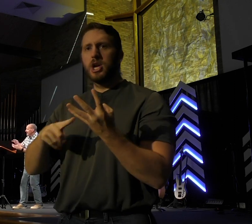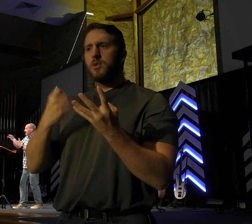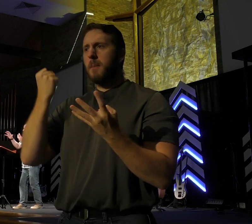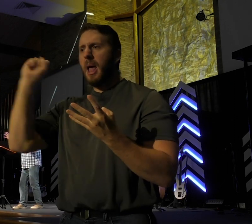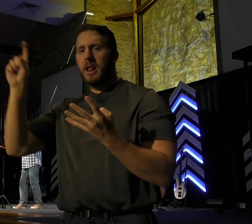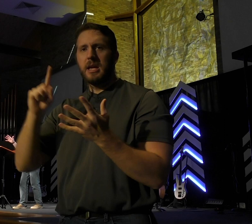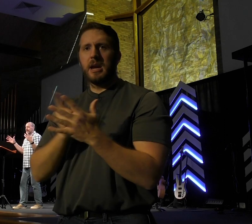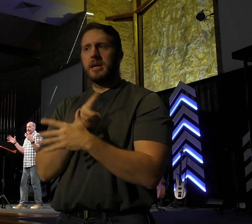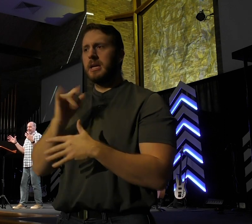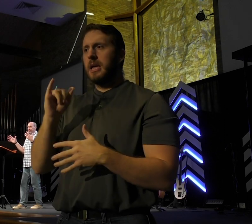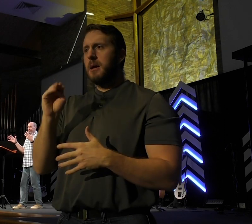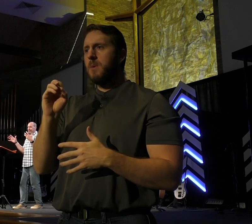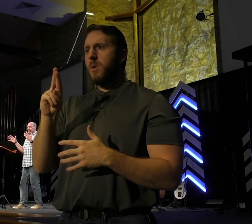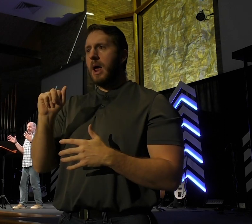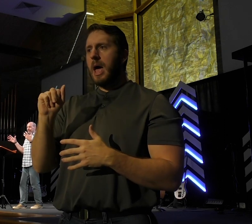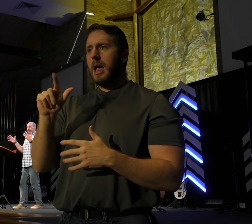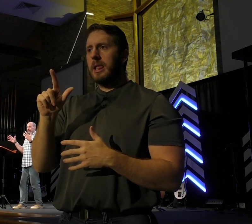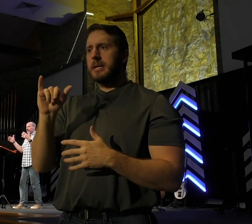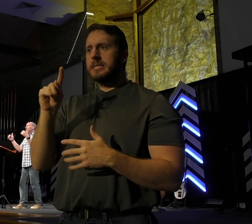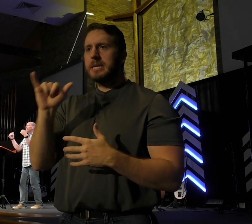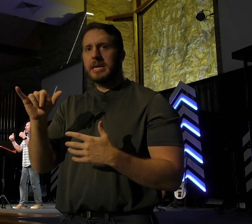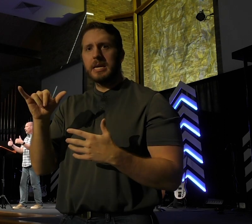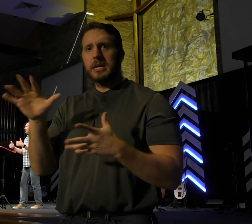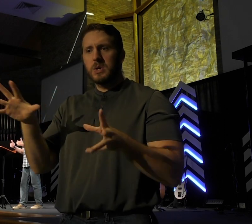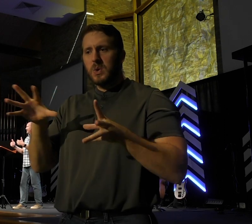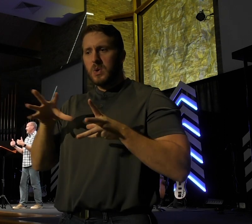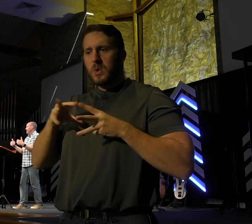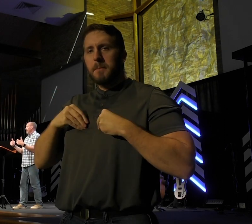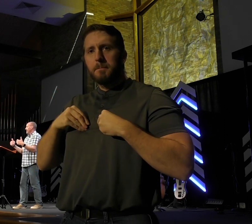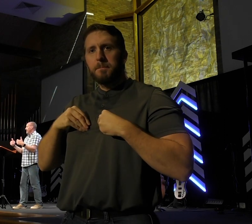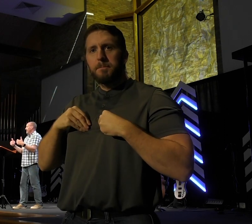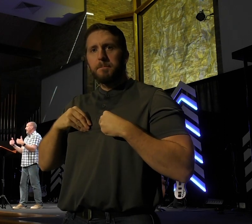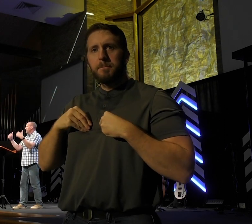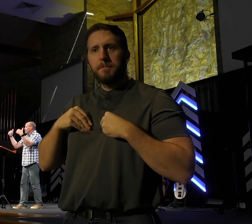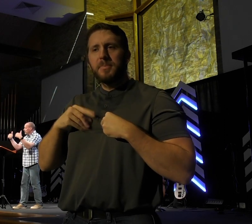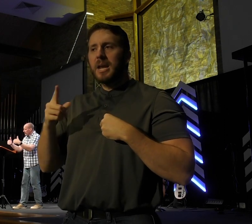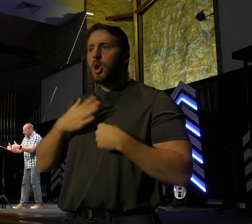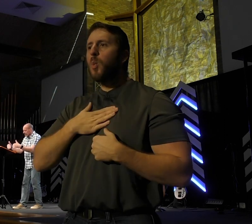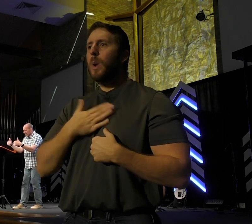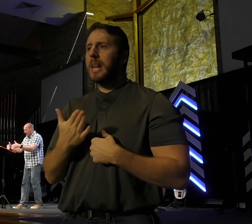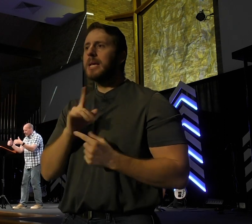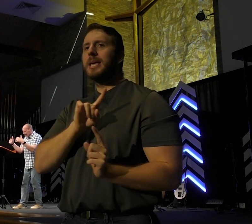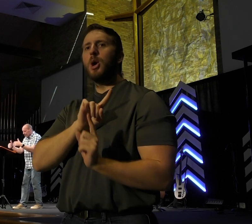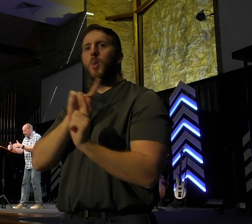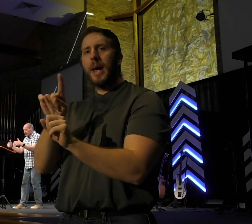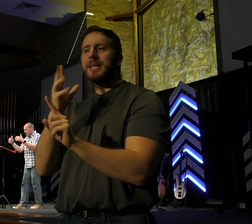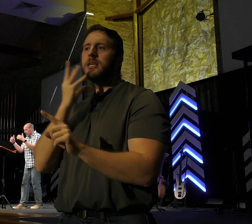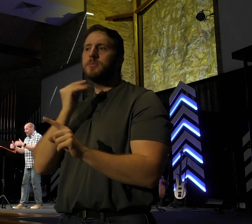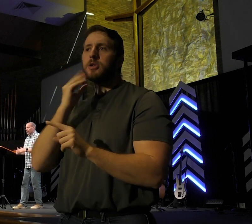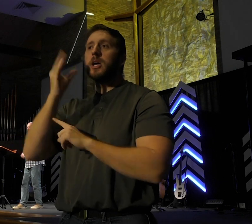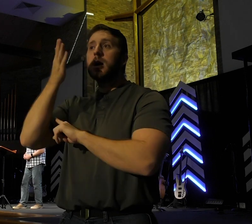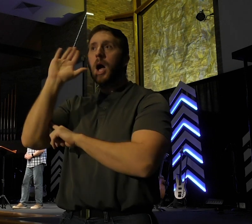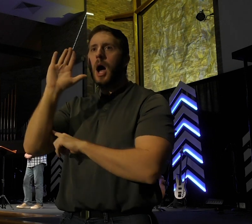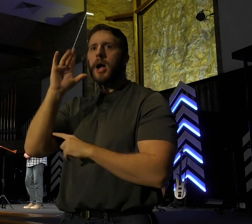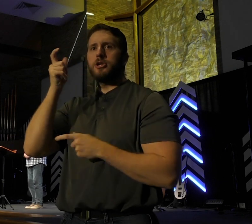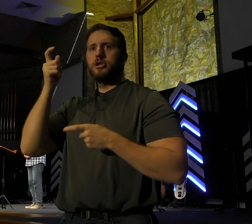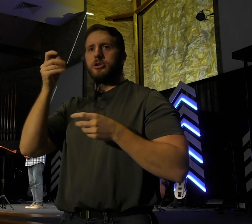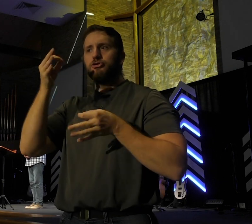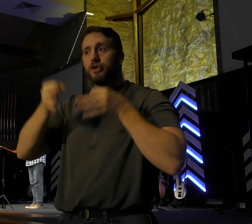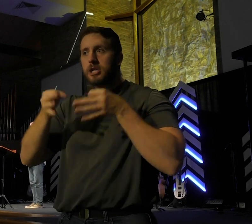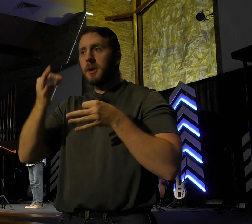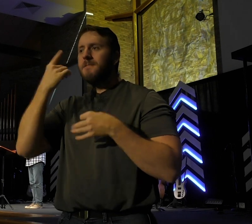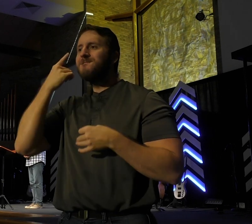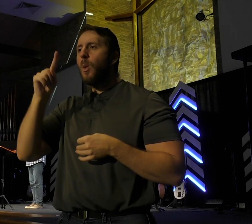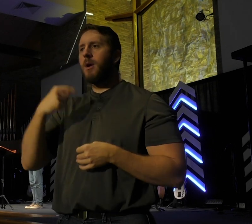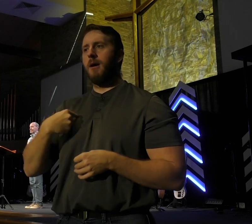rebellion and the immorality. And he went willingly, and he experienced God's judgment for us.